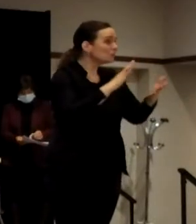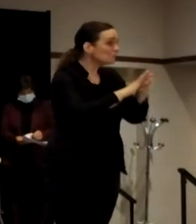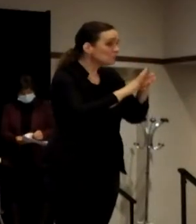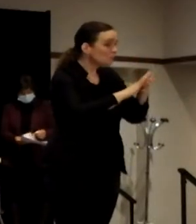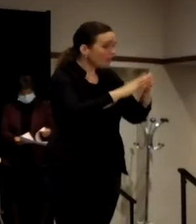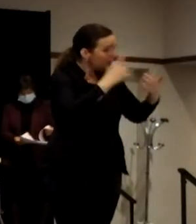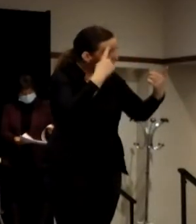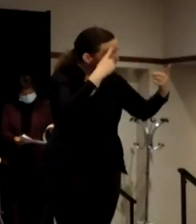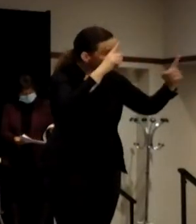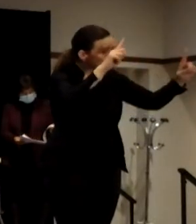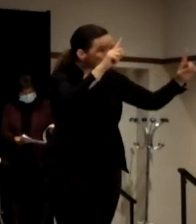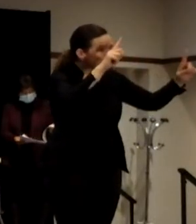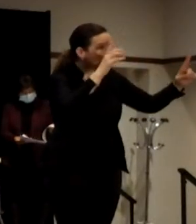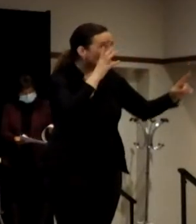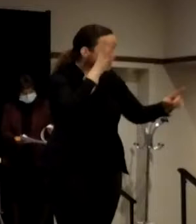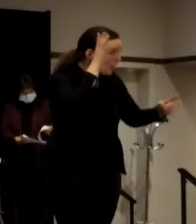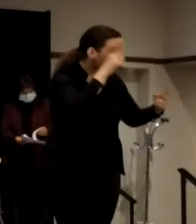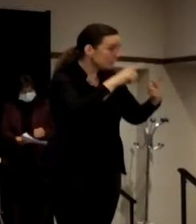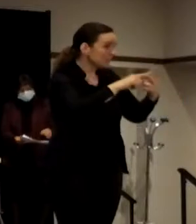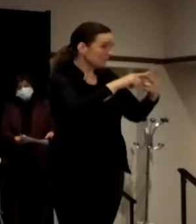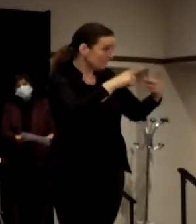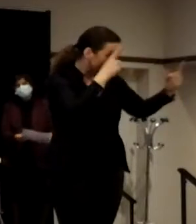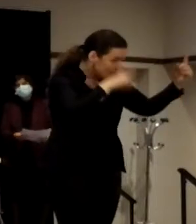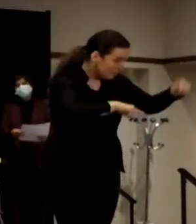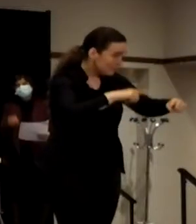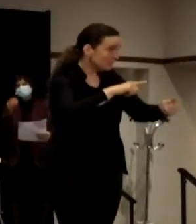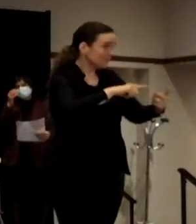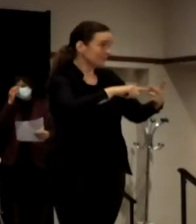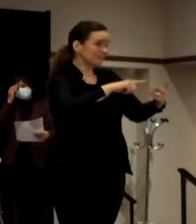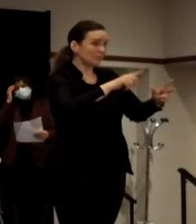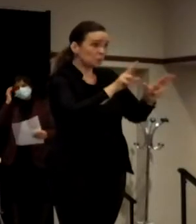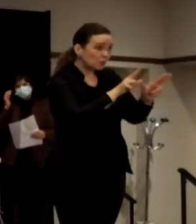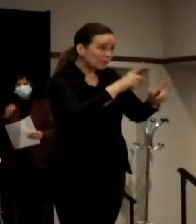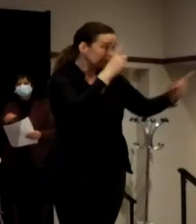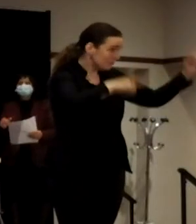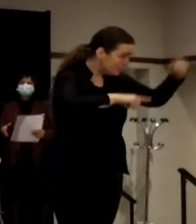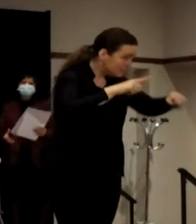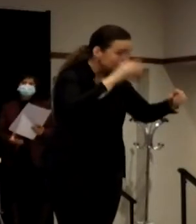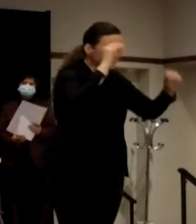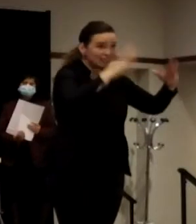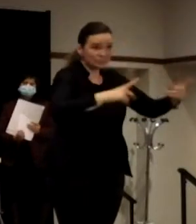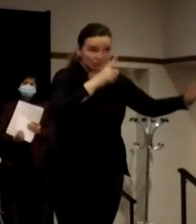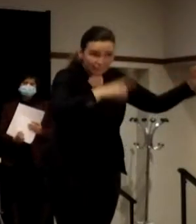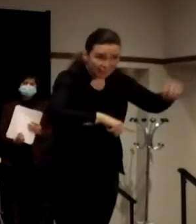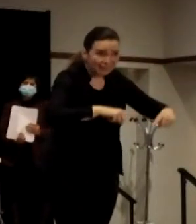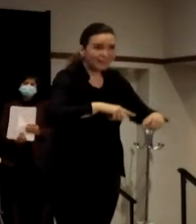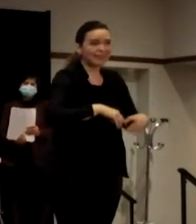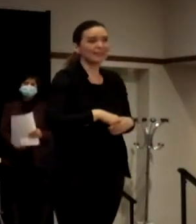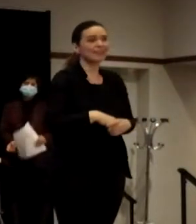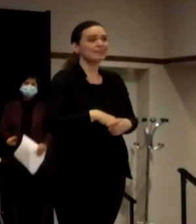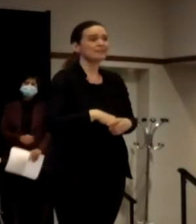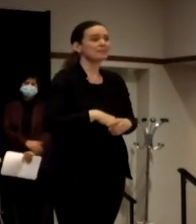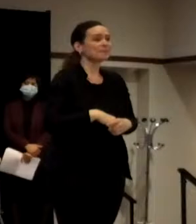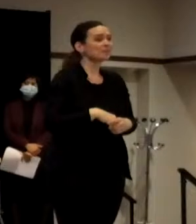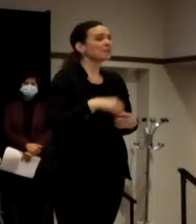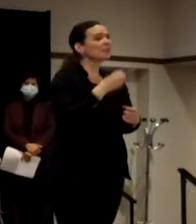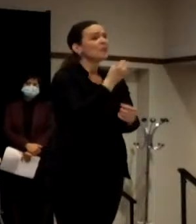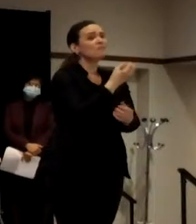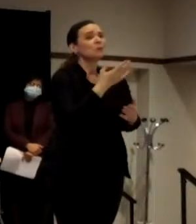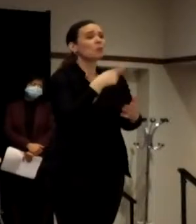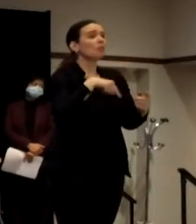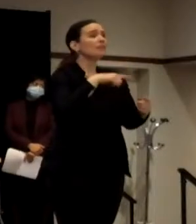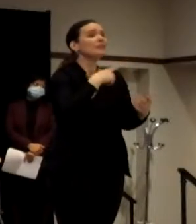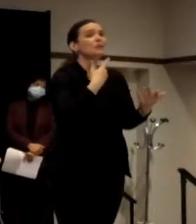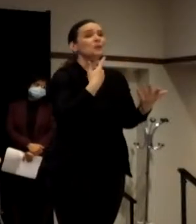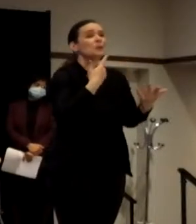Some of these concerns you can't address because some things are just unknown, and that's just part of